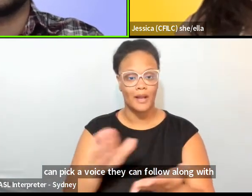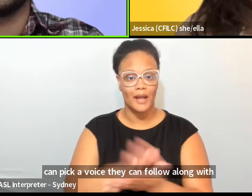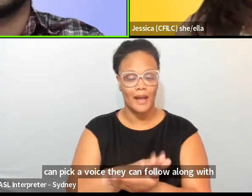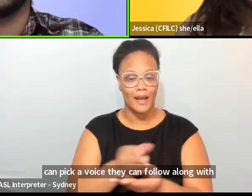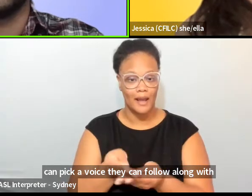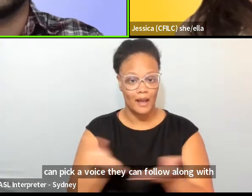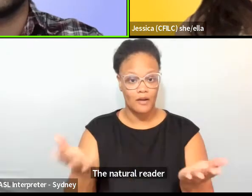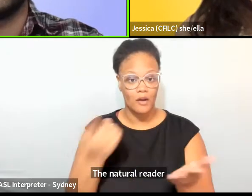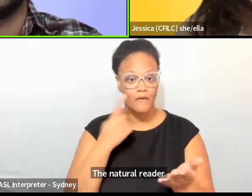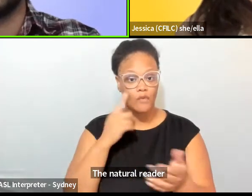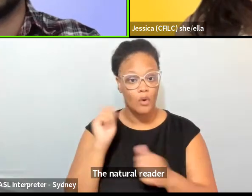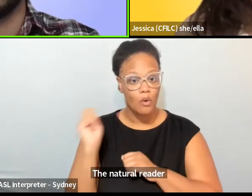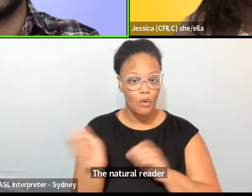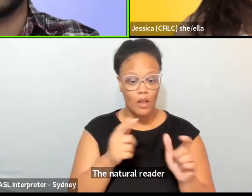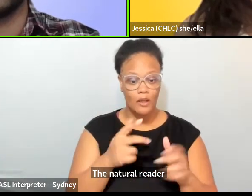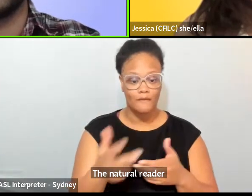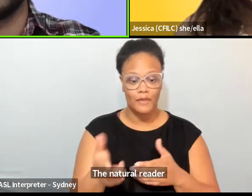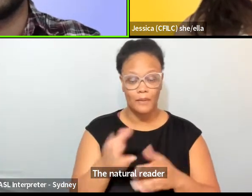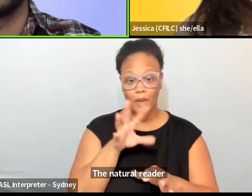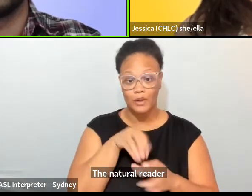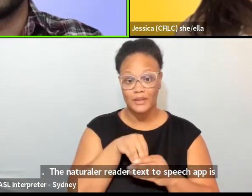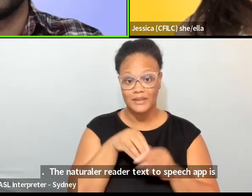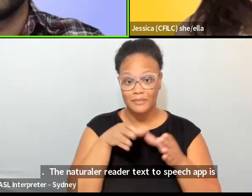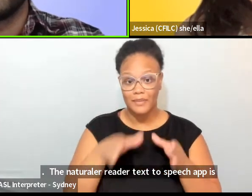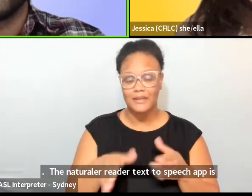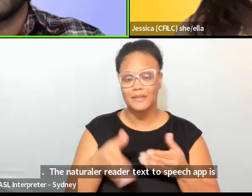all of our participants in the coming week.